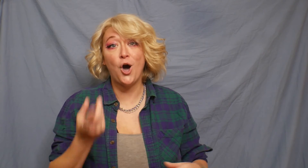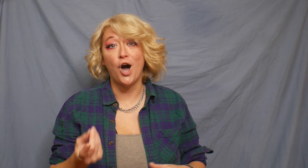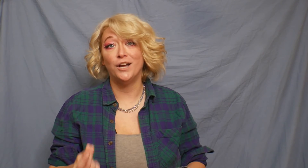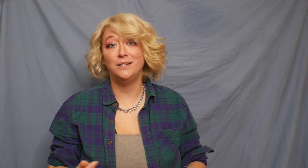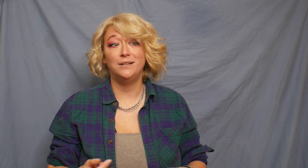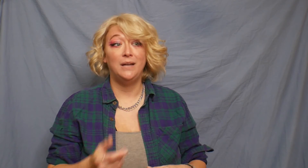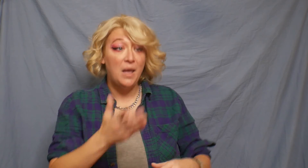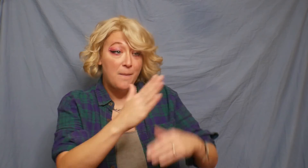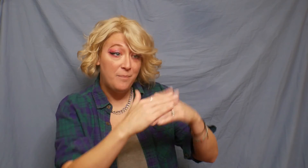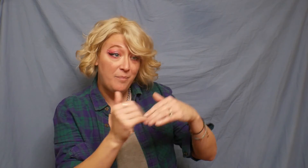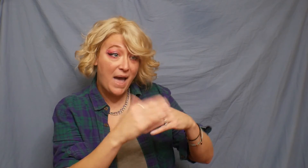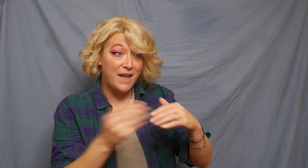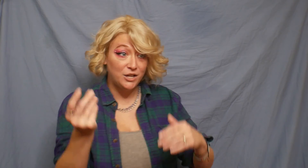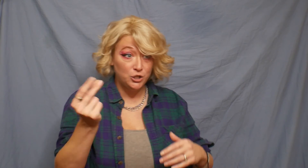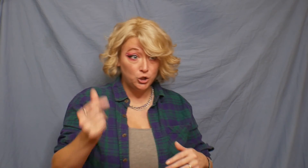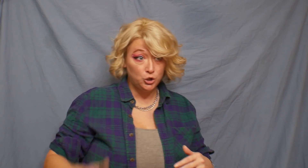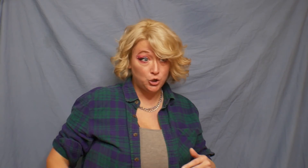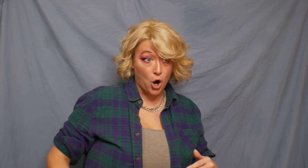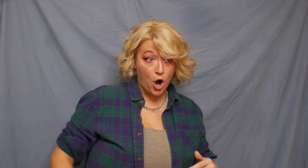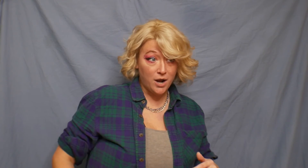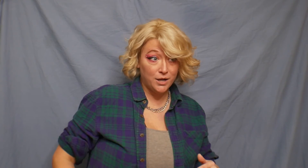dog. Pet dog?